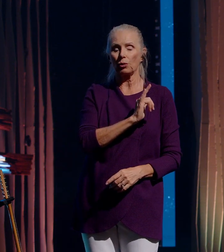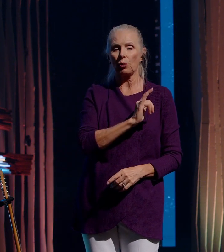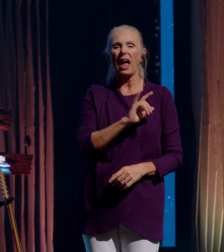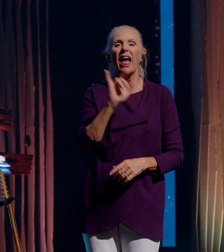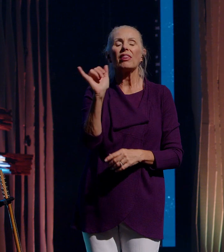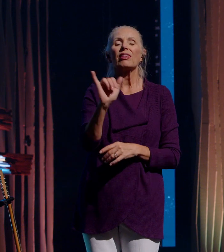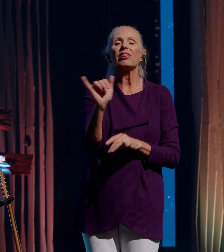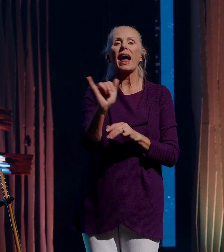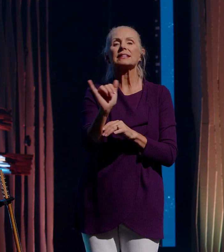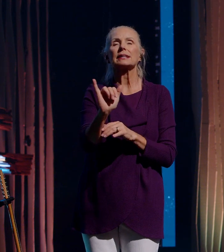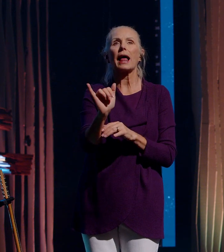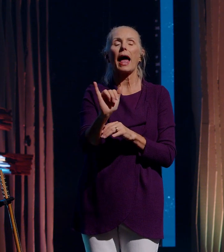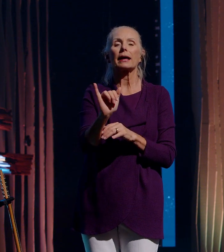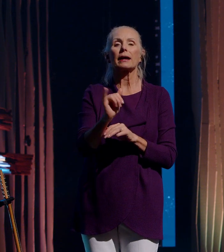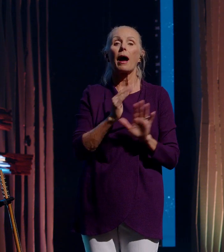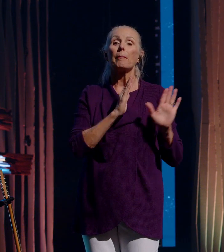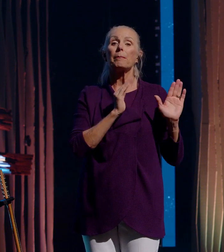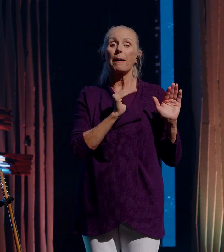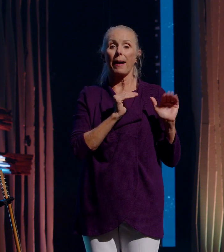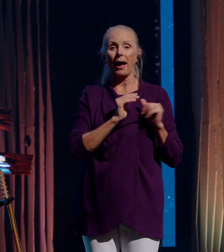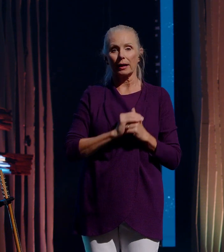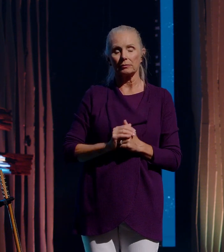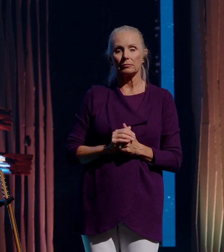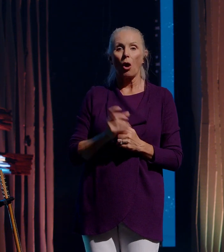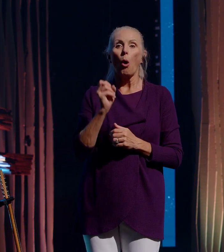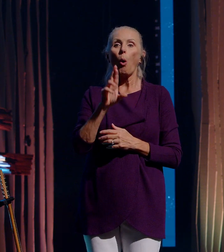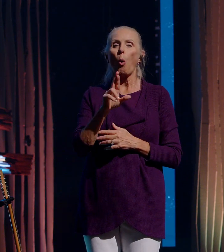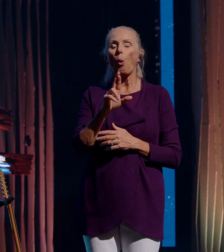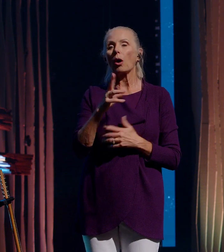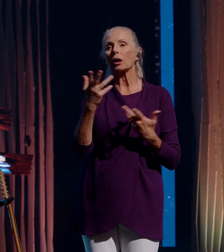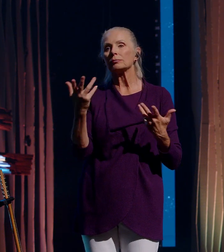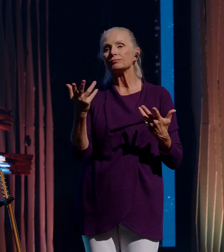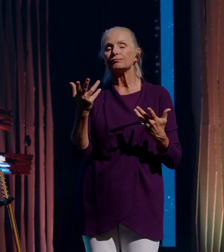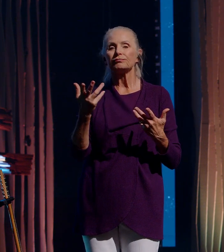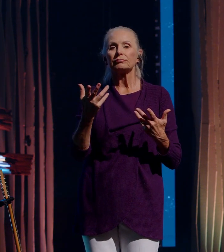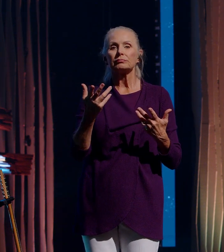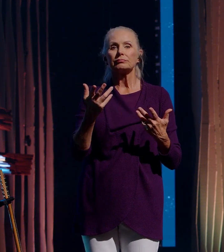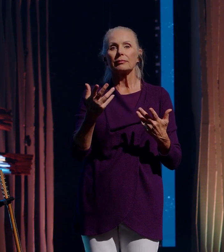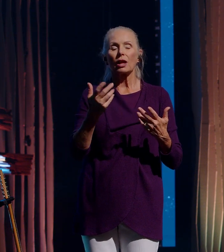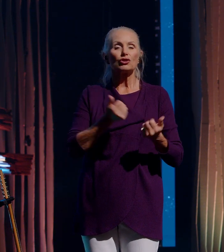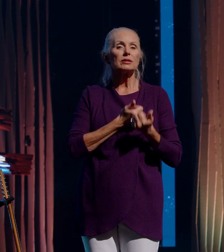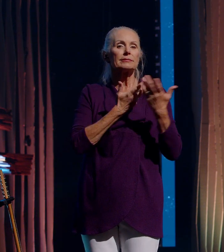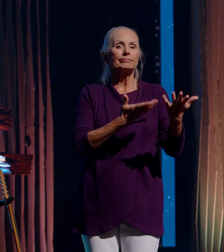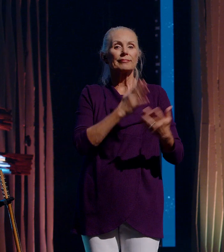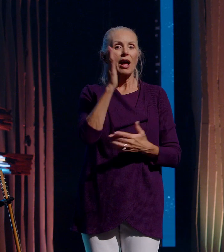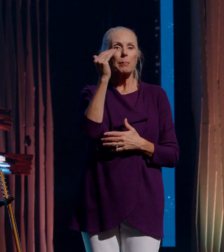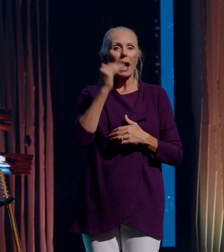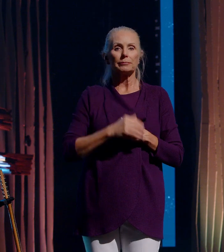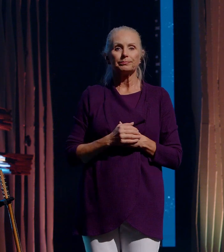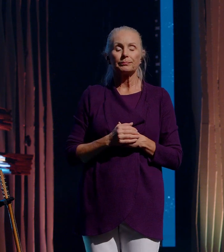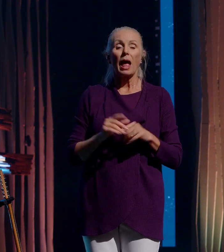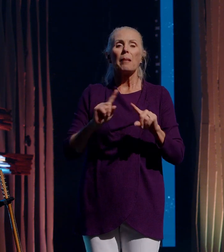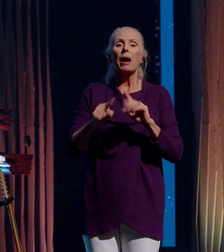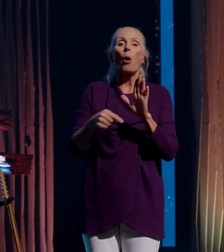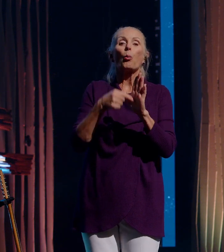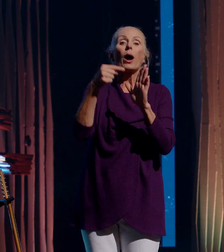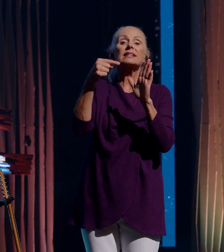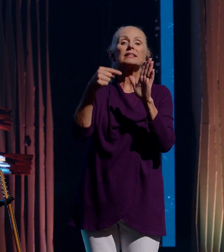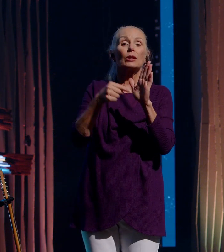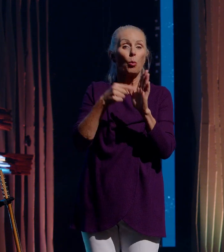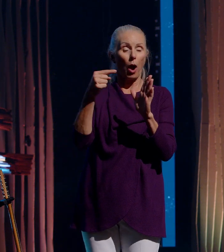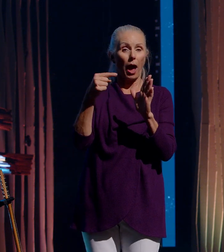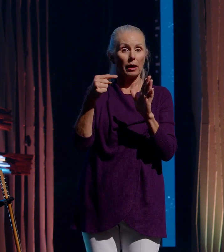of a goodbye or of an expression of farewell. But every once in a